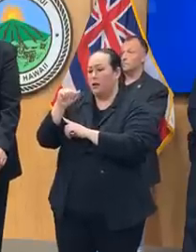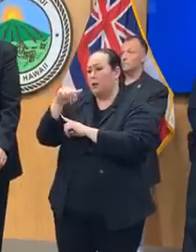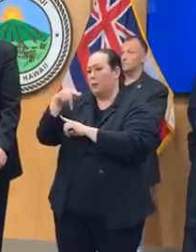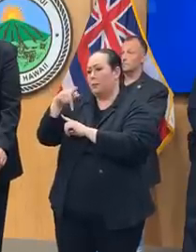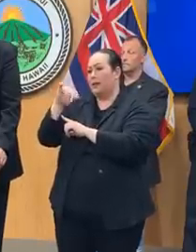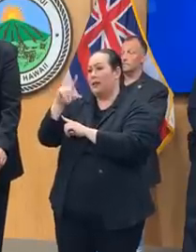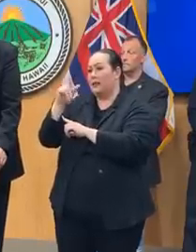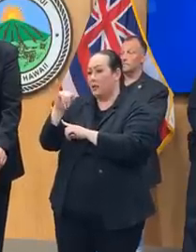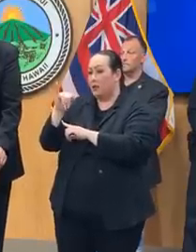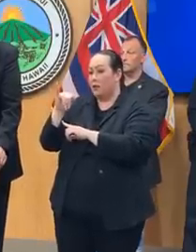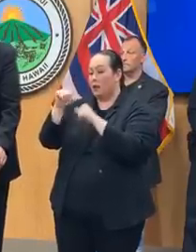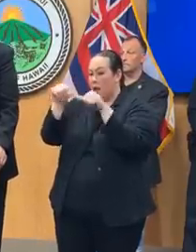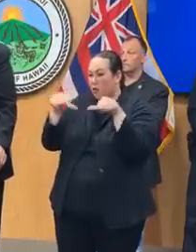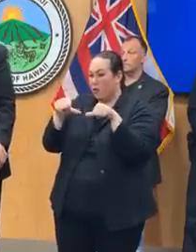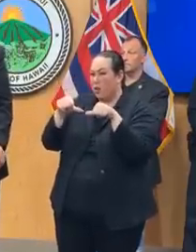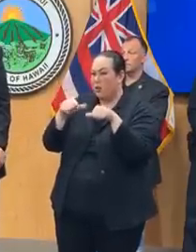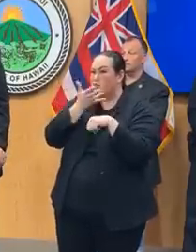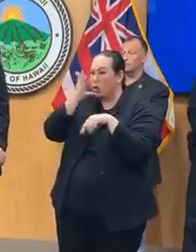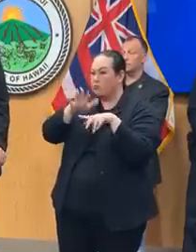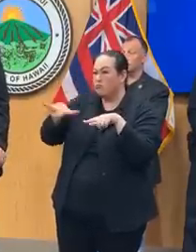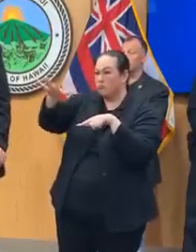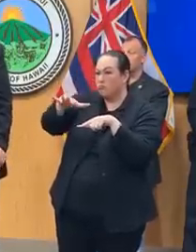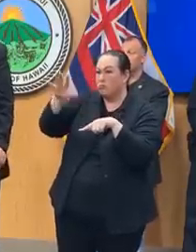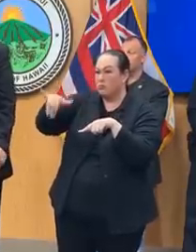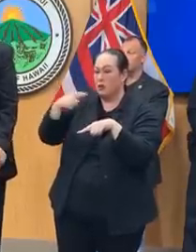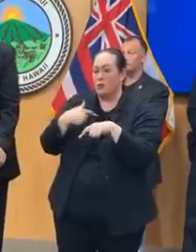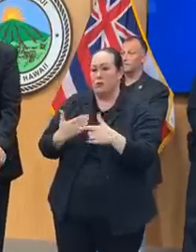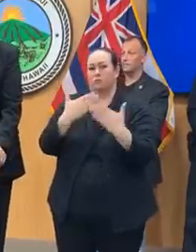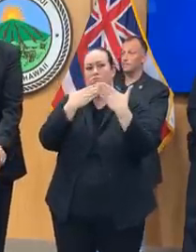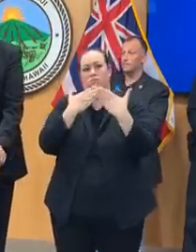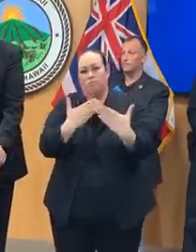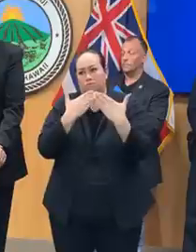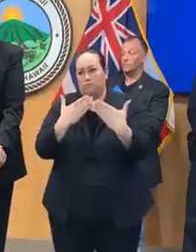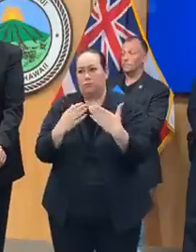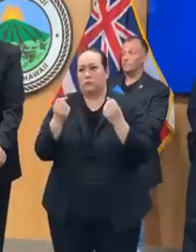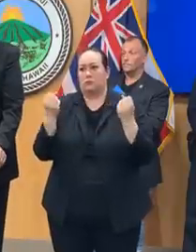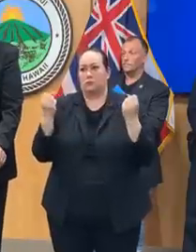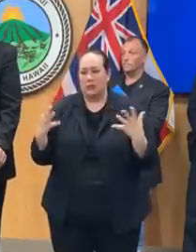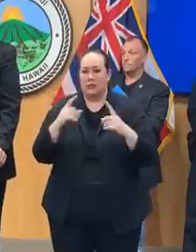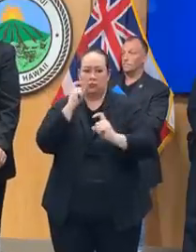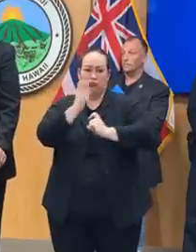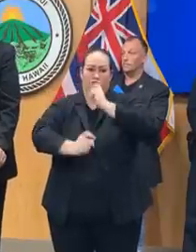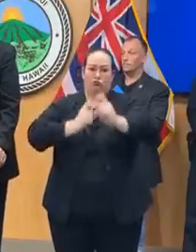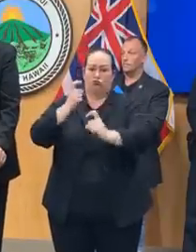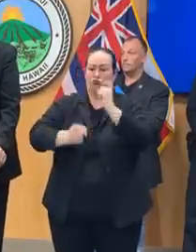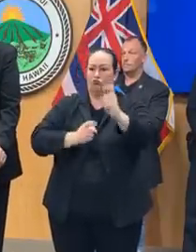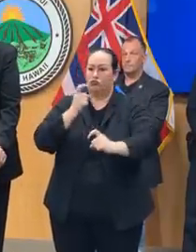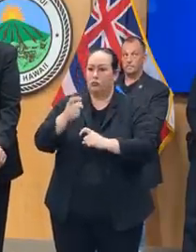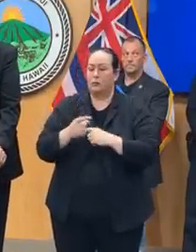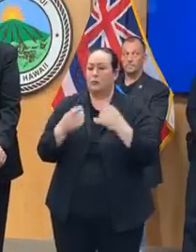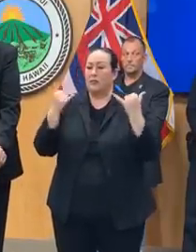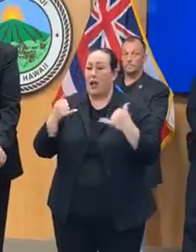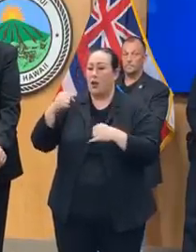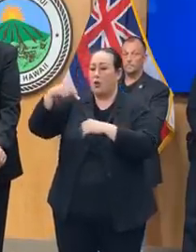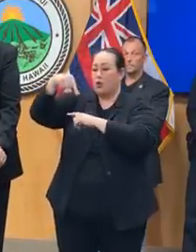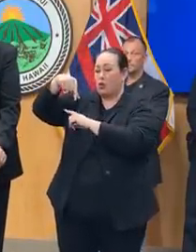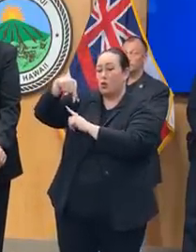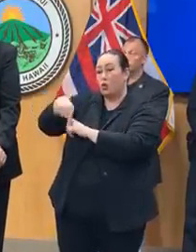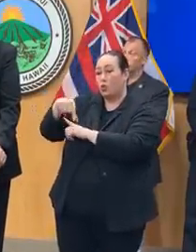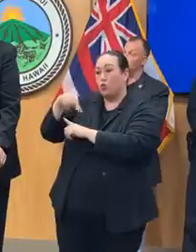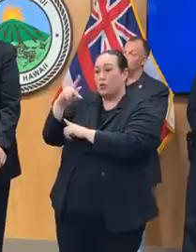volunteers at these centers and at the distribution hub, handling those donations at the former Sears store at the Queen Kahumanu